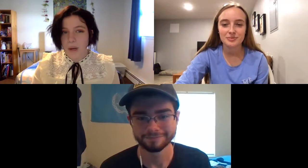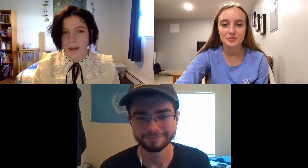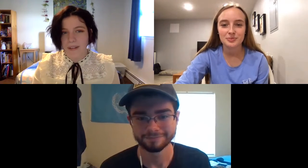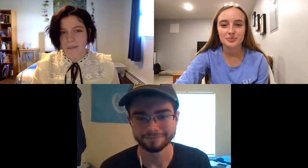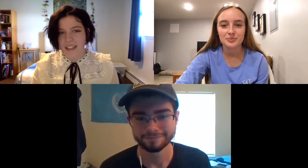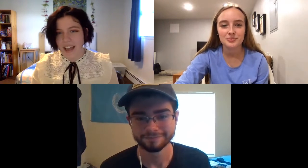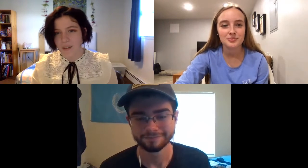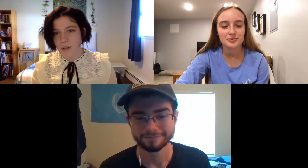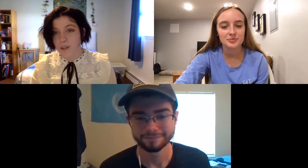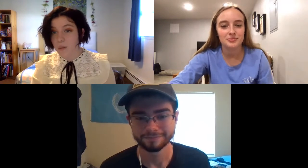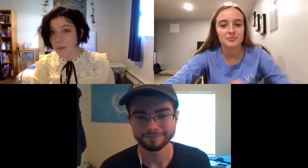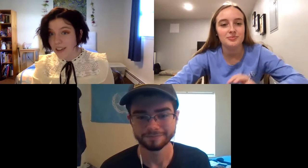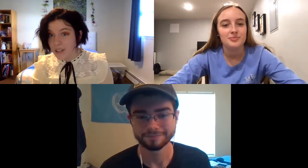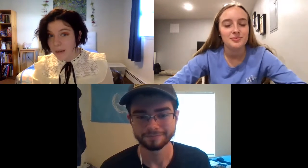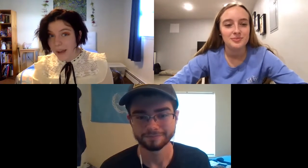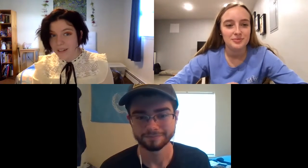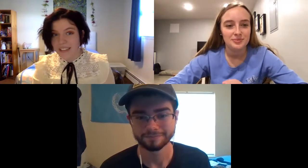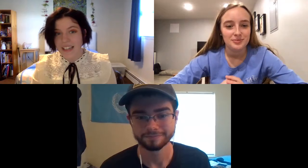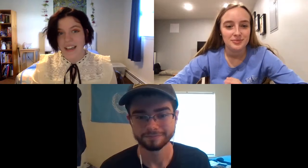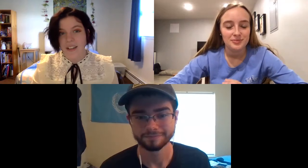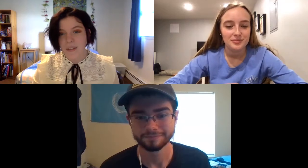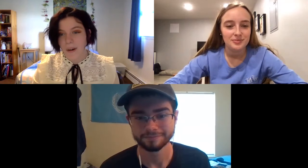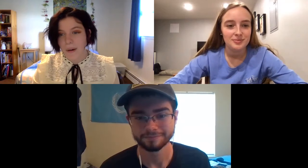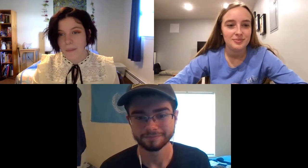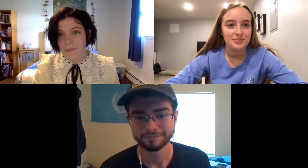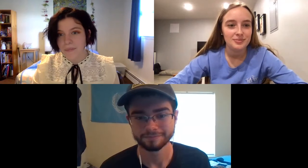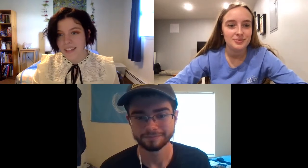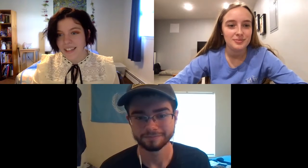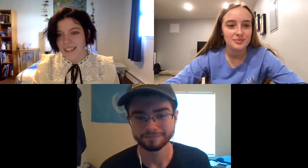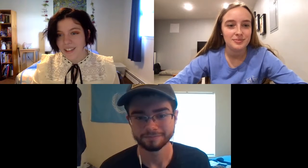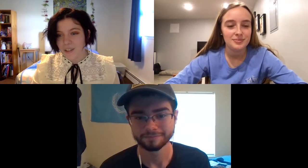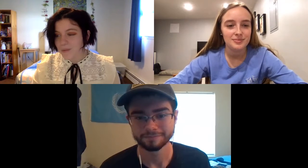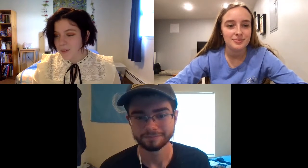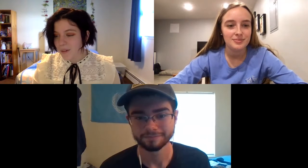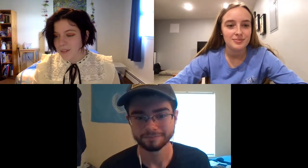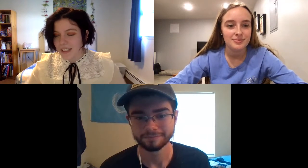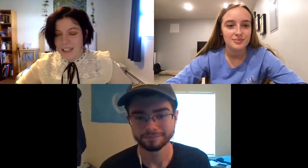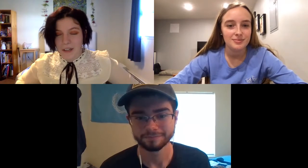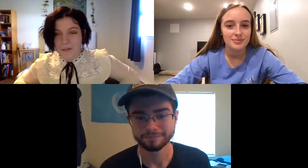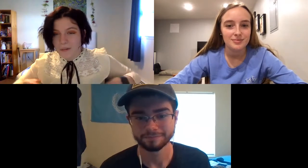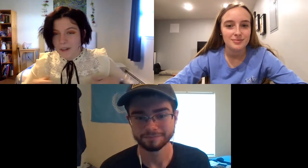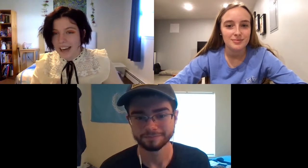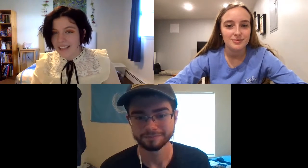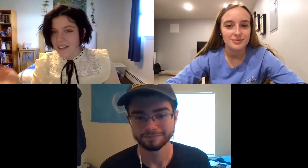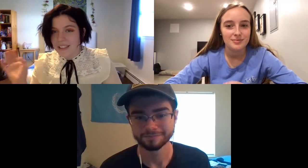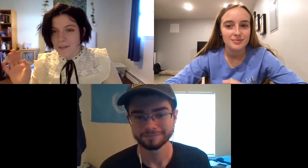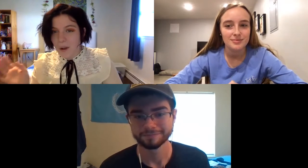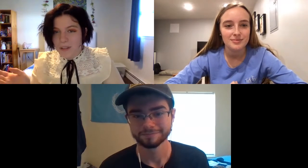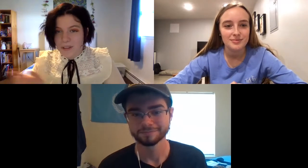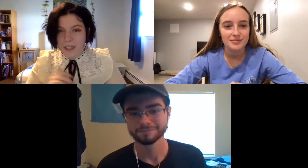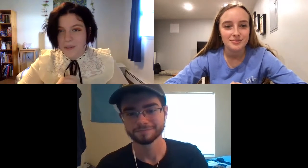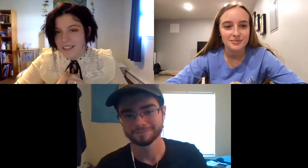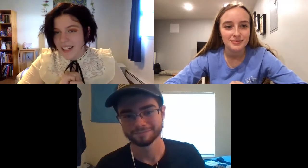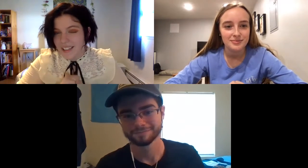more about something that we're super passionate about. So you're here for ASL and Deaf